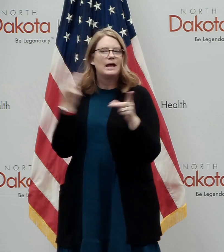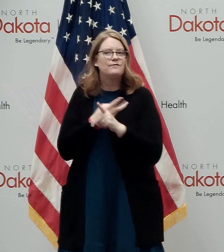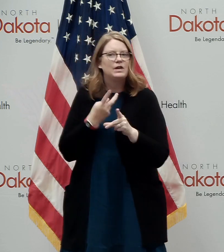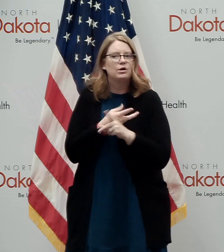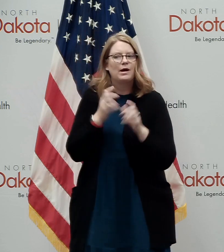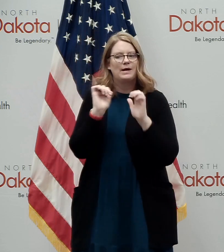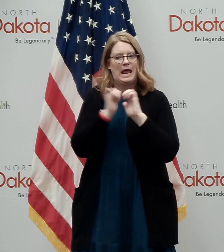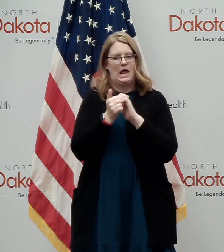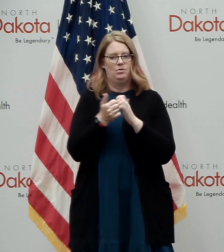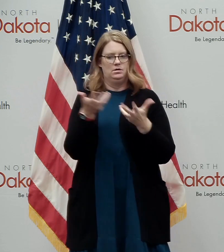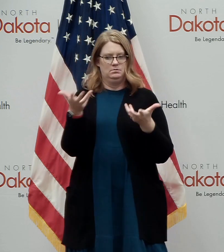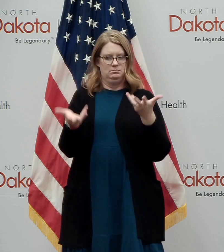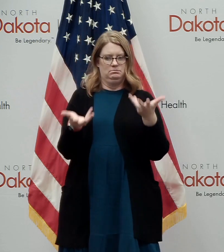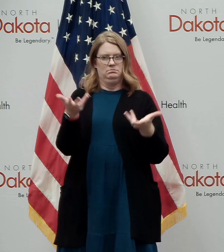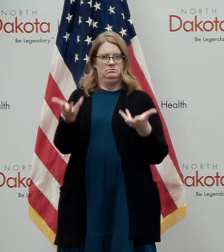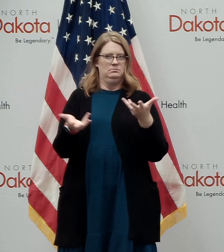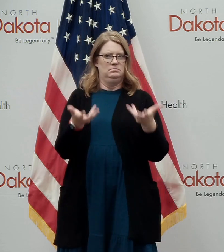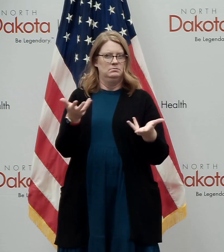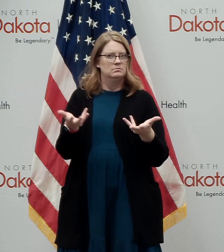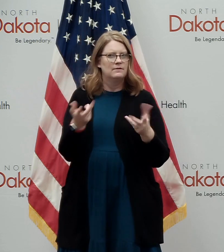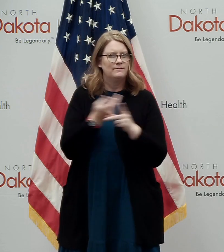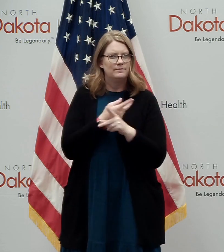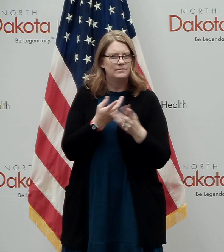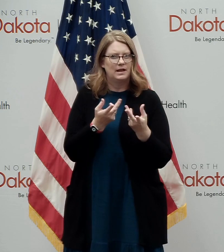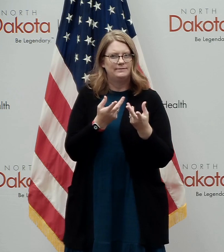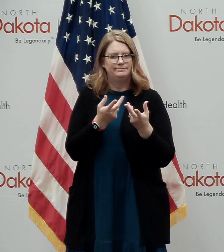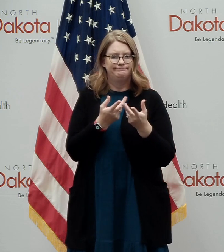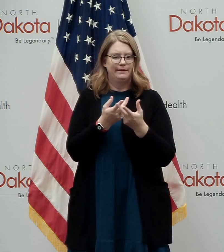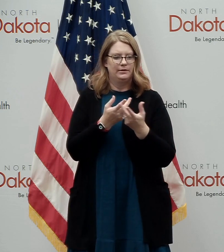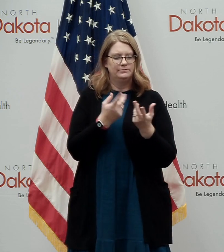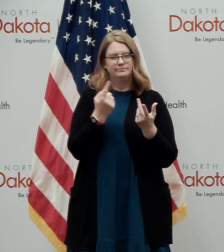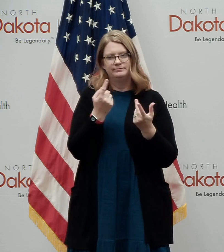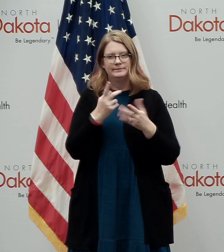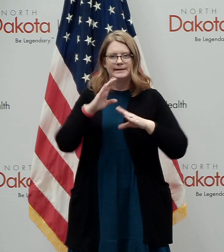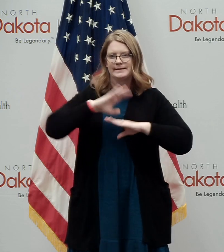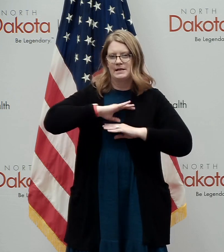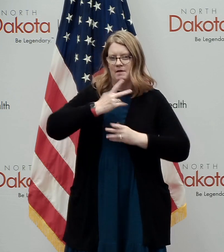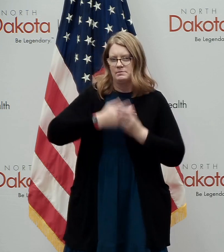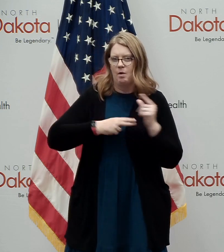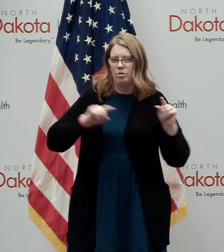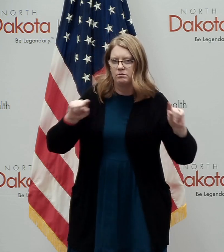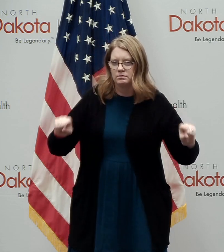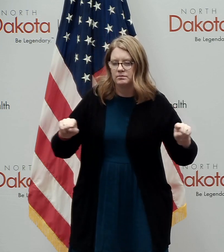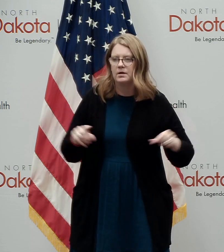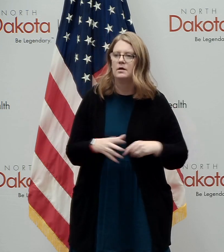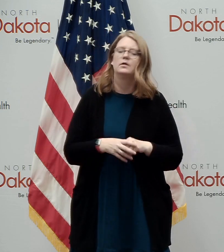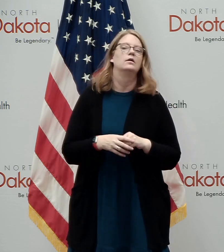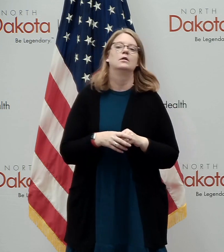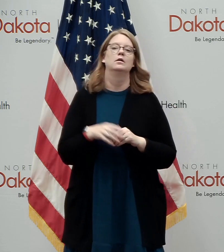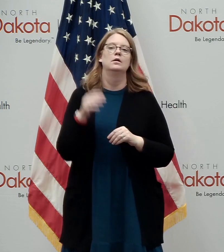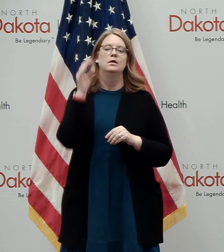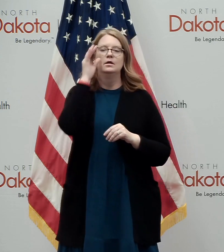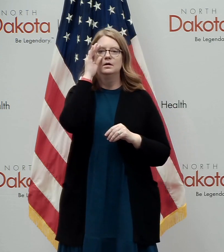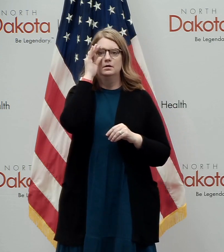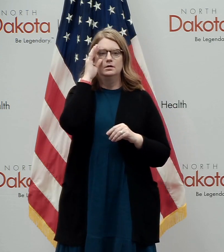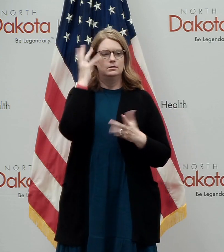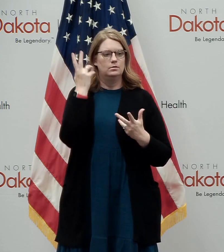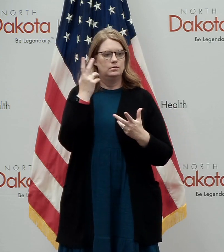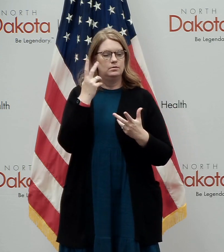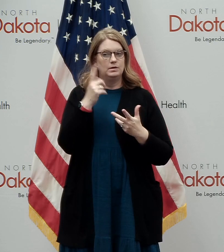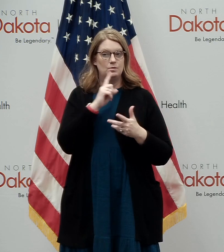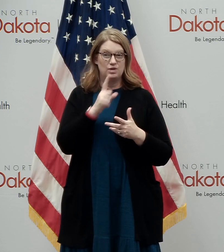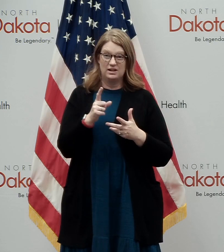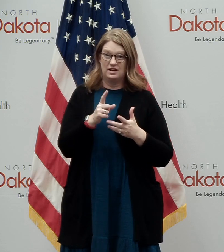way to do that, I think, is to focus maybe, again, as we've talked about before, we've had a call, as we have a call out for